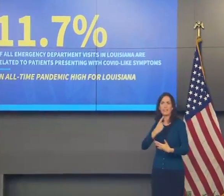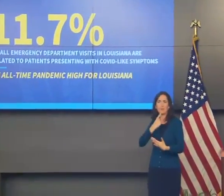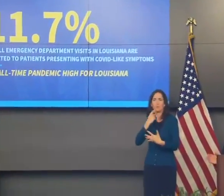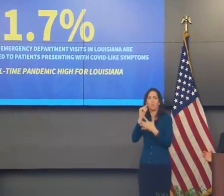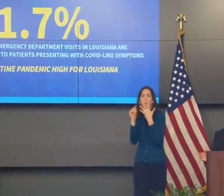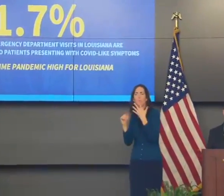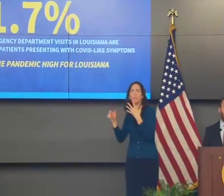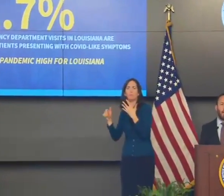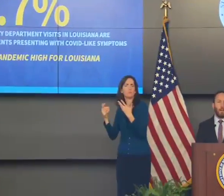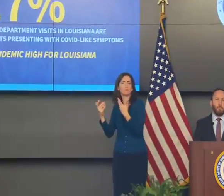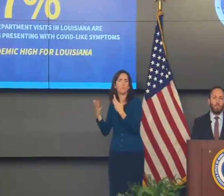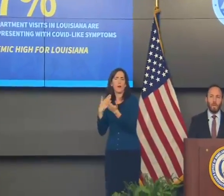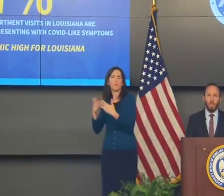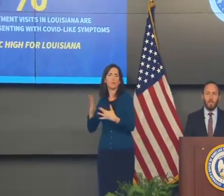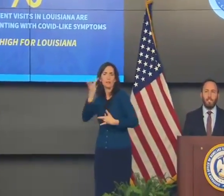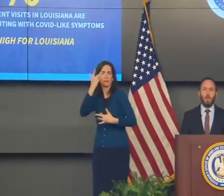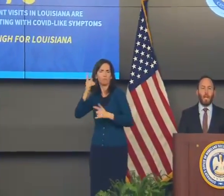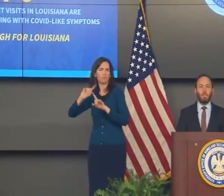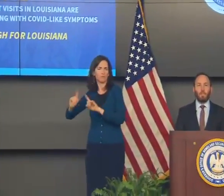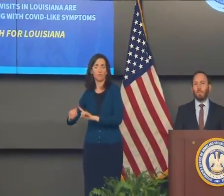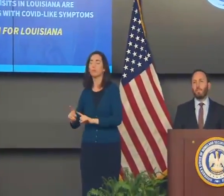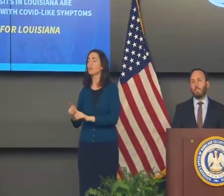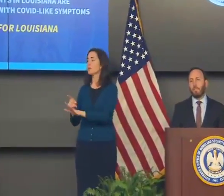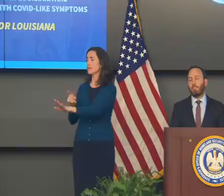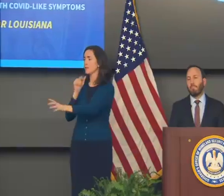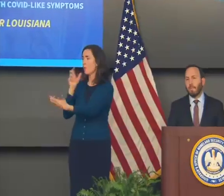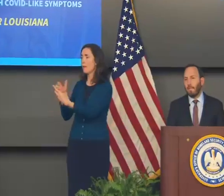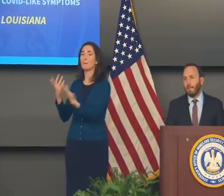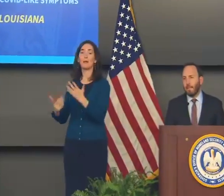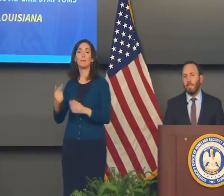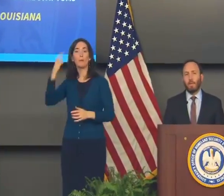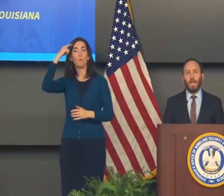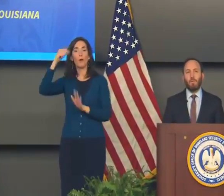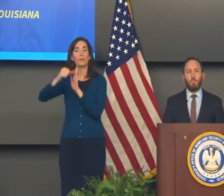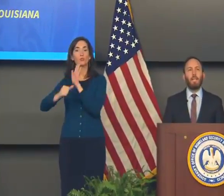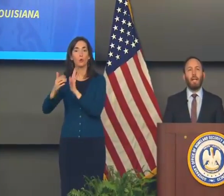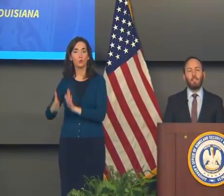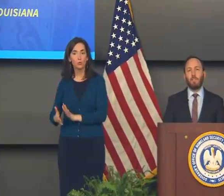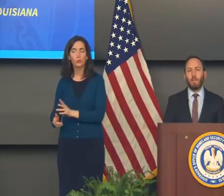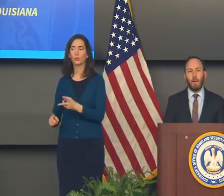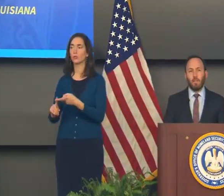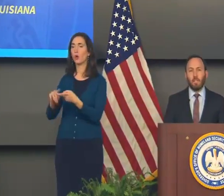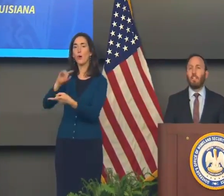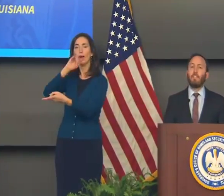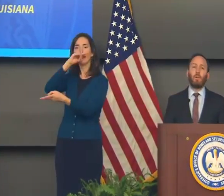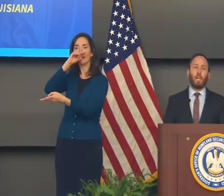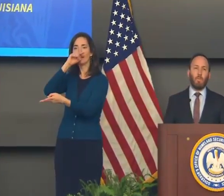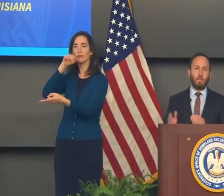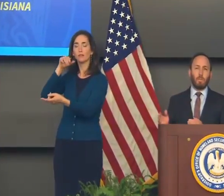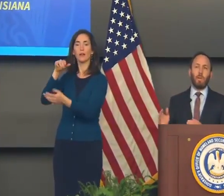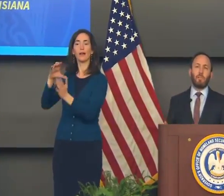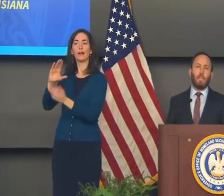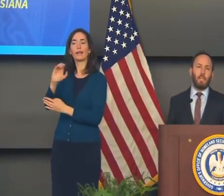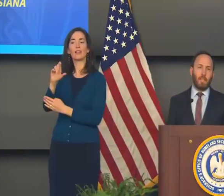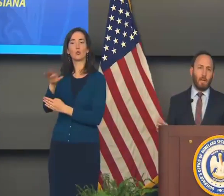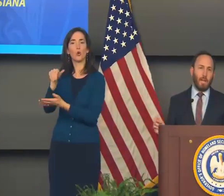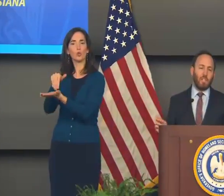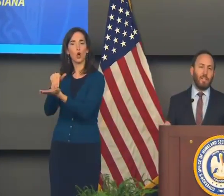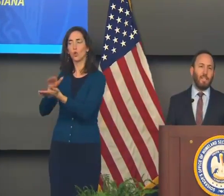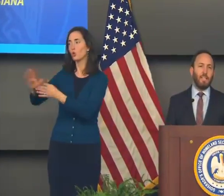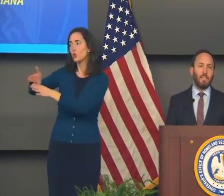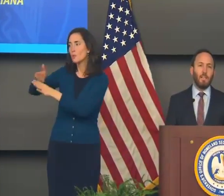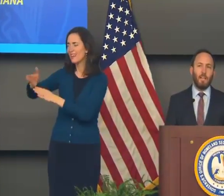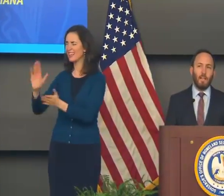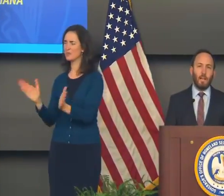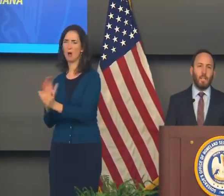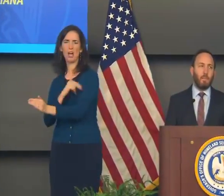capacity of that small hospital to care. They don't have a neurosurgeon. They don't have a pediatric oncologist. They don't have whatever specialty it is that that